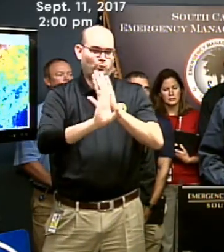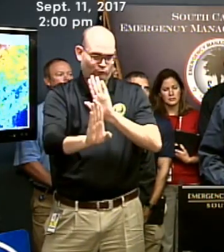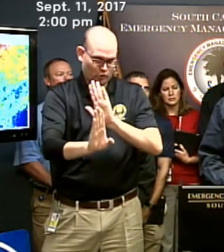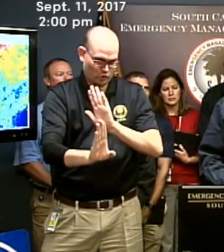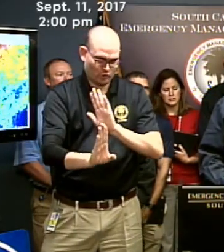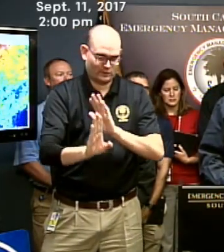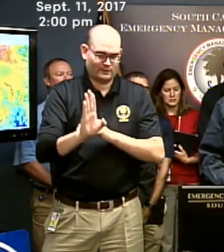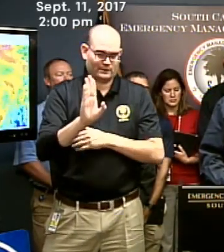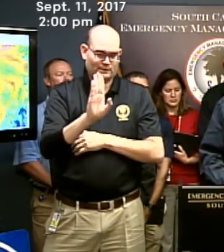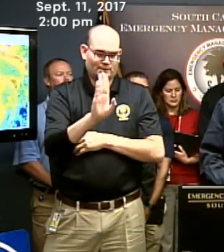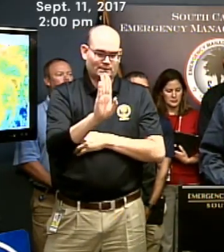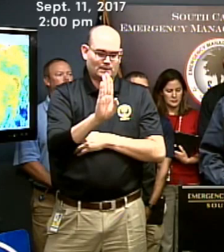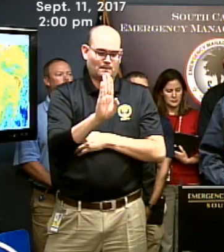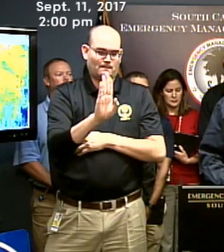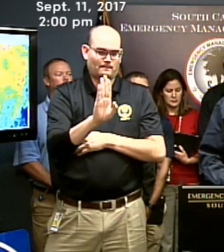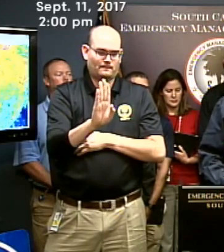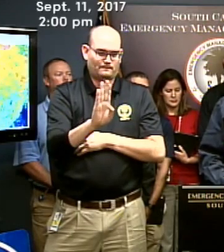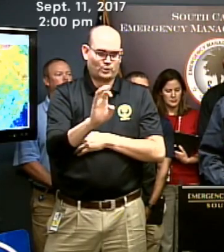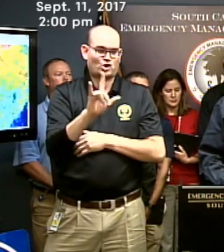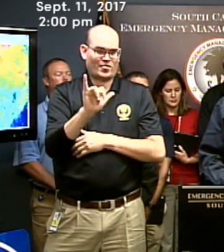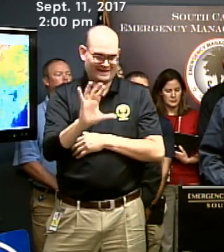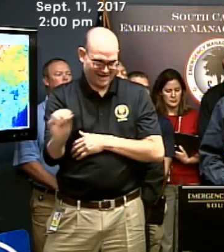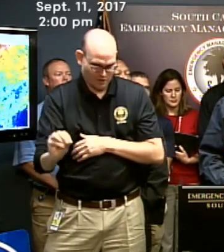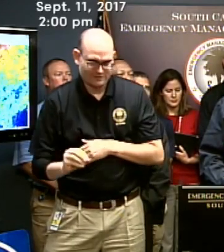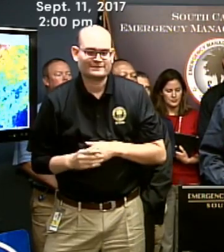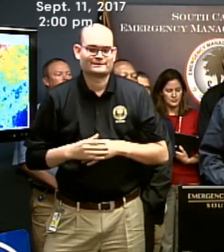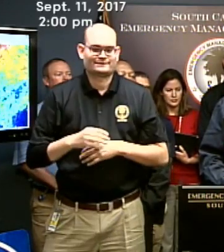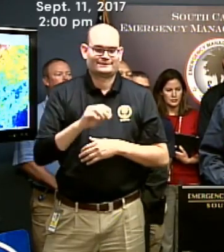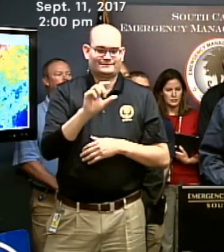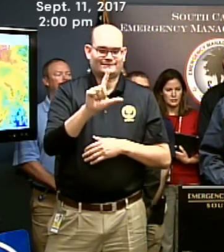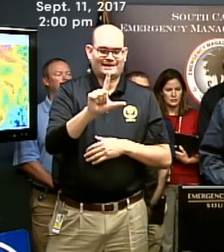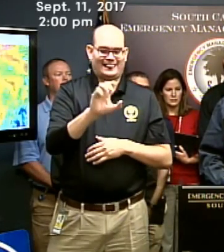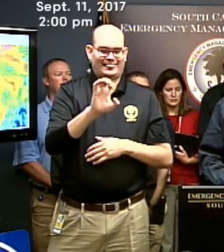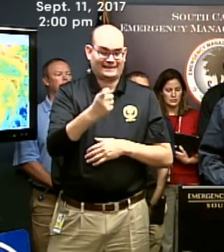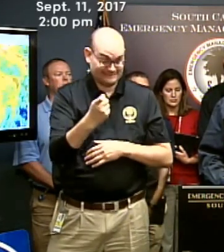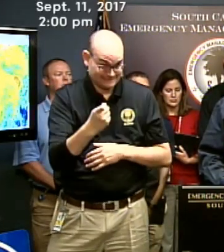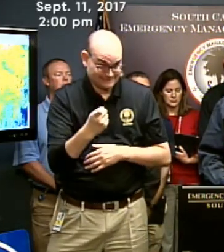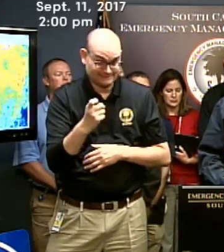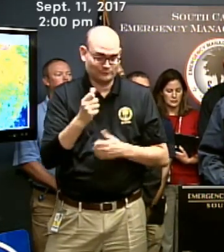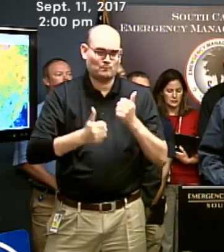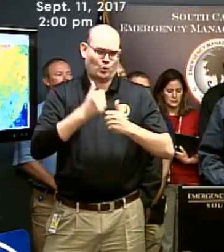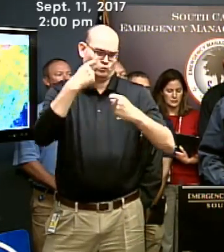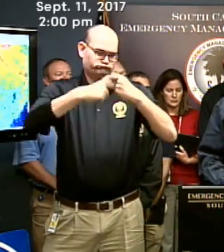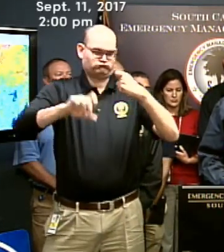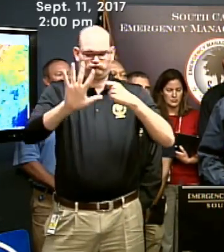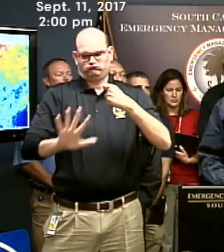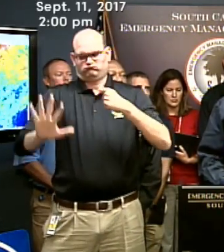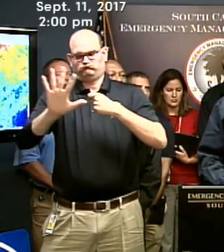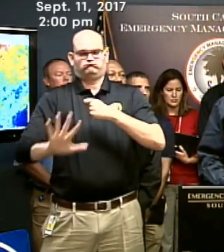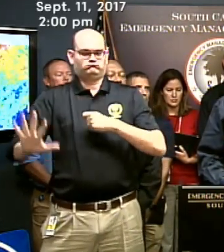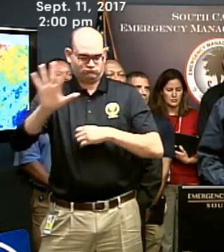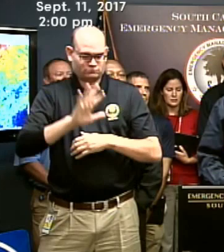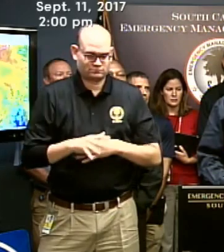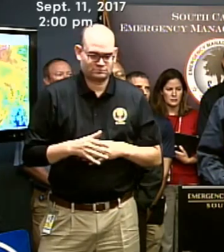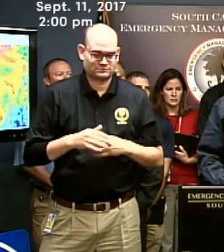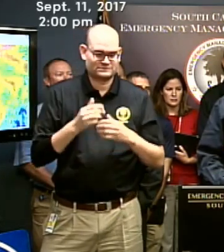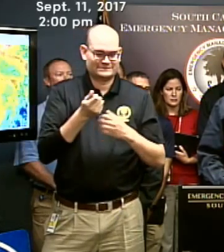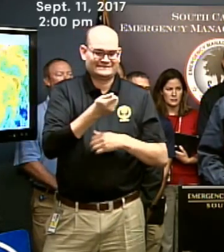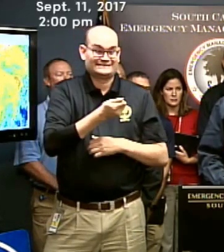Richland counties. But right now, there are linesmen out in the storm from the various companies working to restore